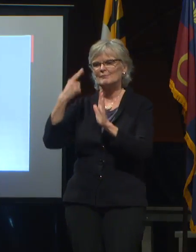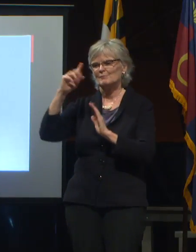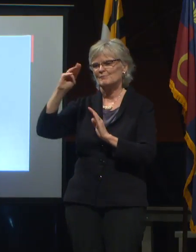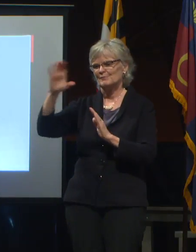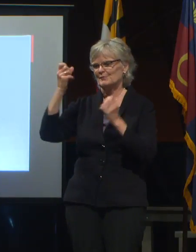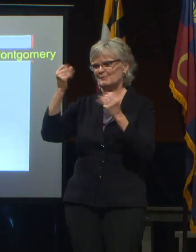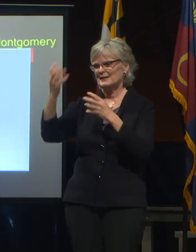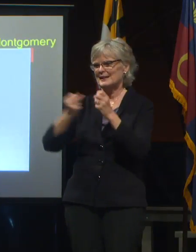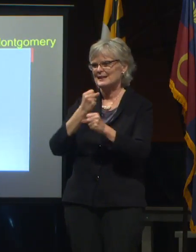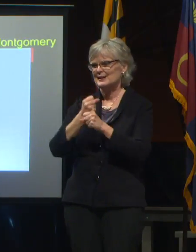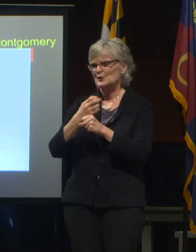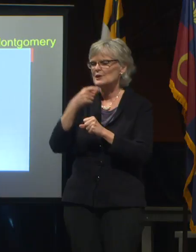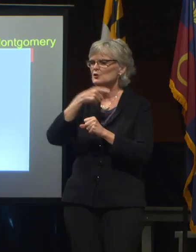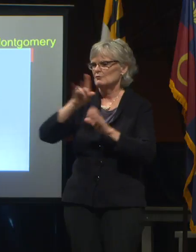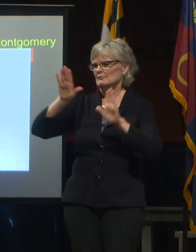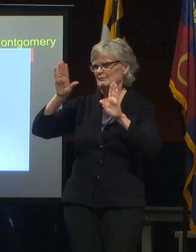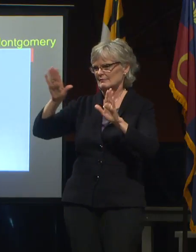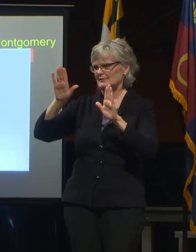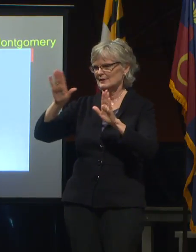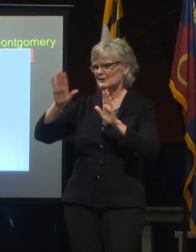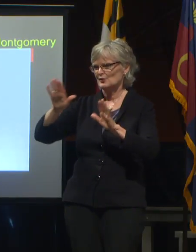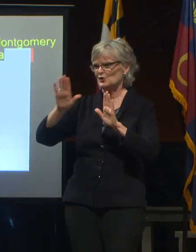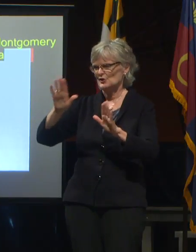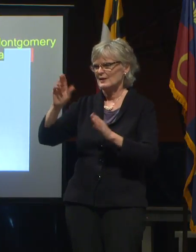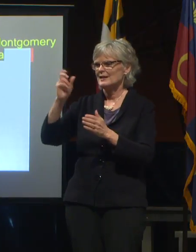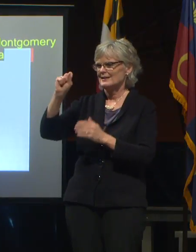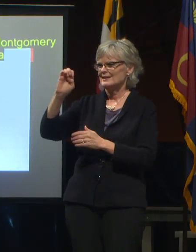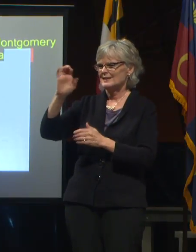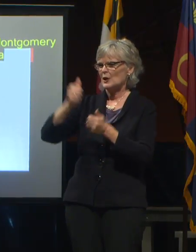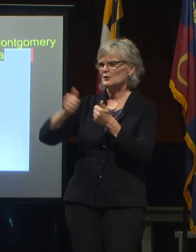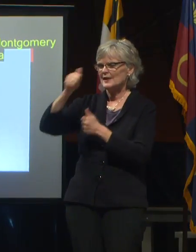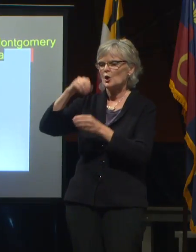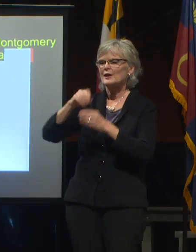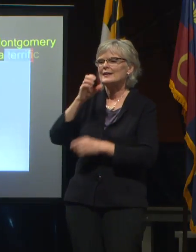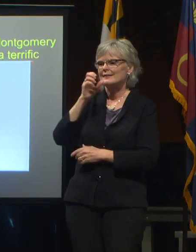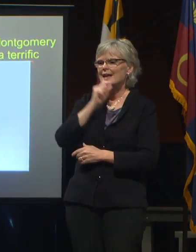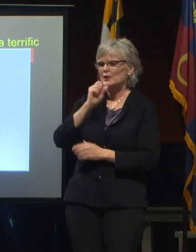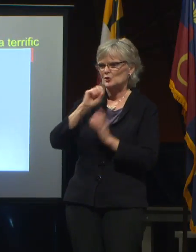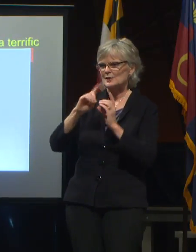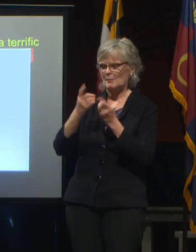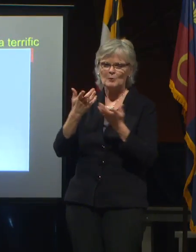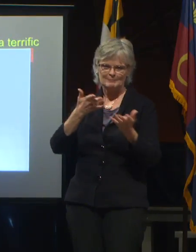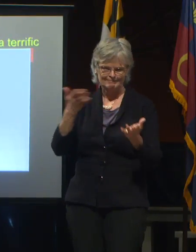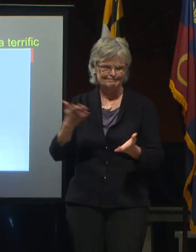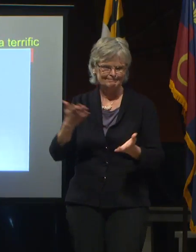years, and she's a terrific aging secretary for the state of Maryland. Let's give her a round of applause for being our MC.